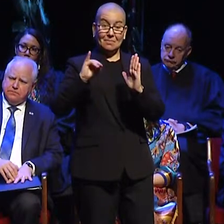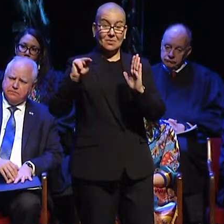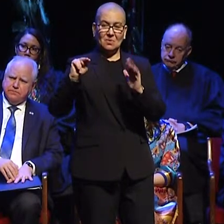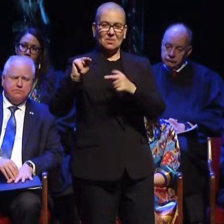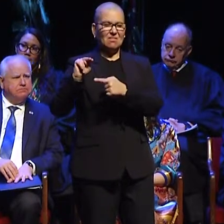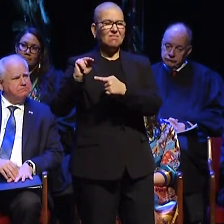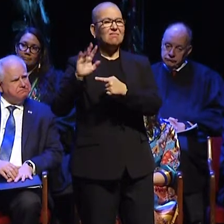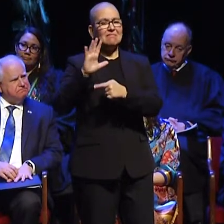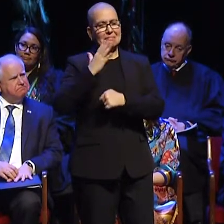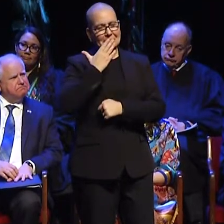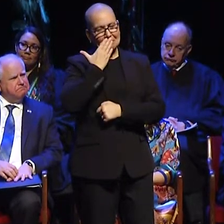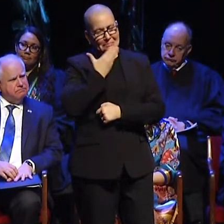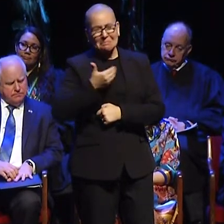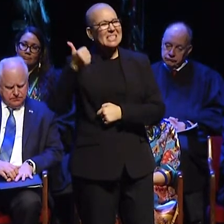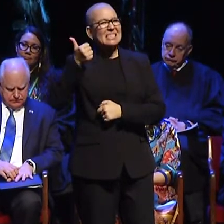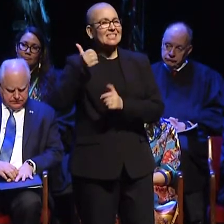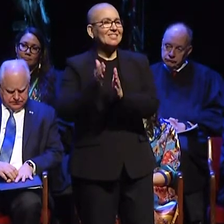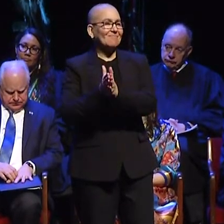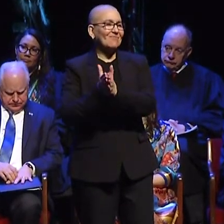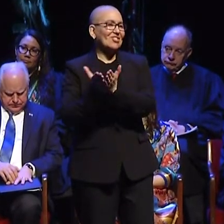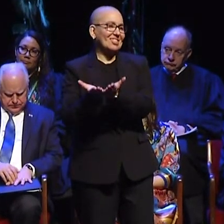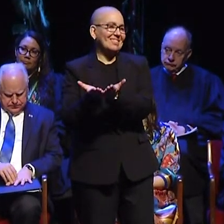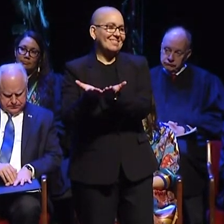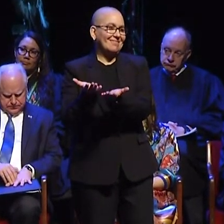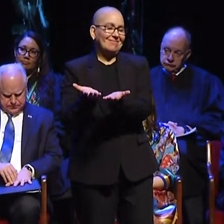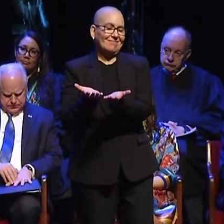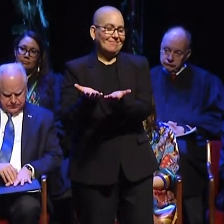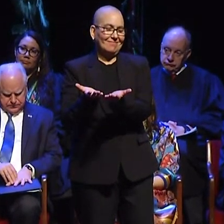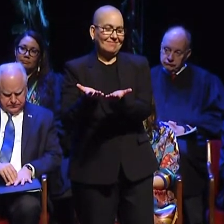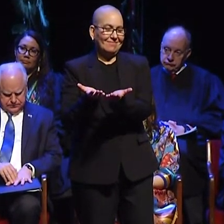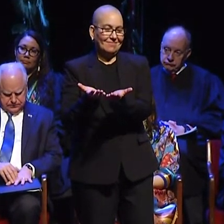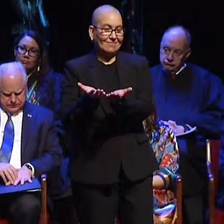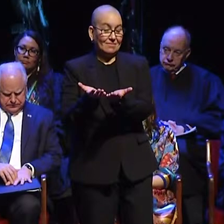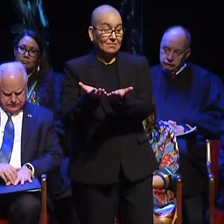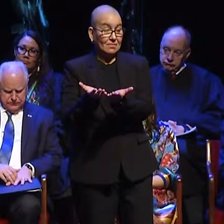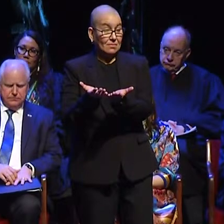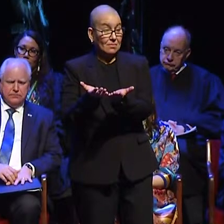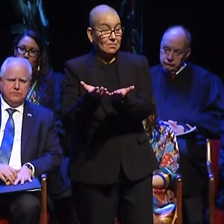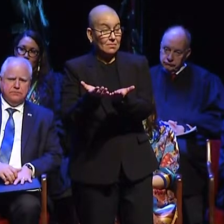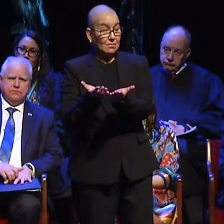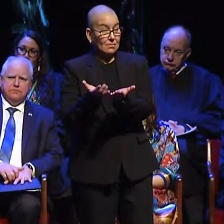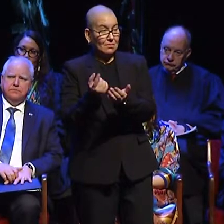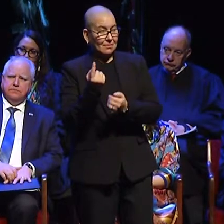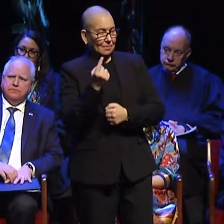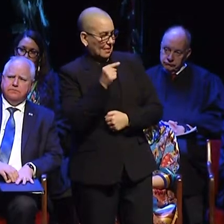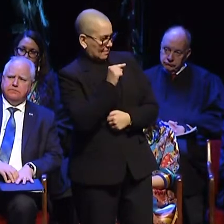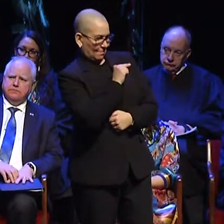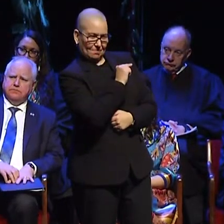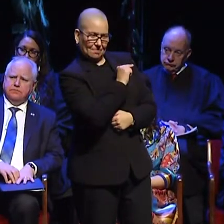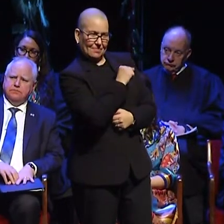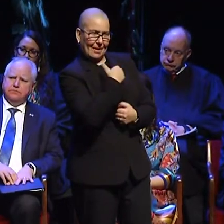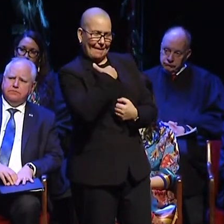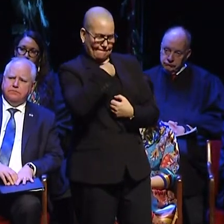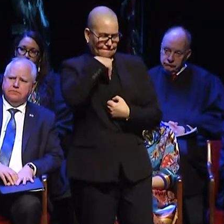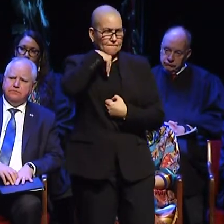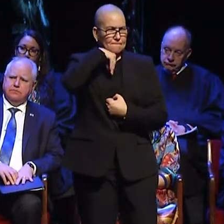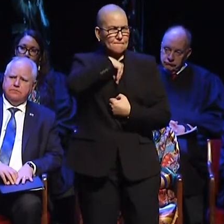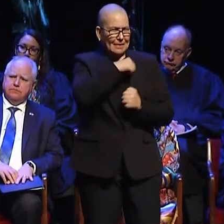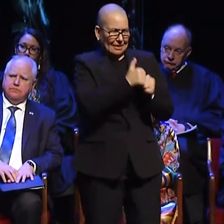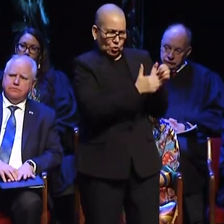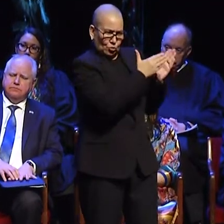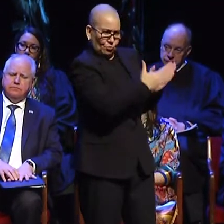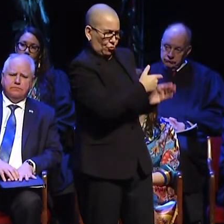book. And that there is something beyond you personally. There is